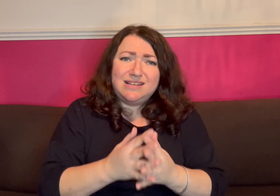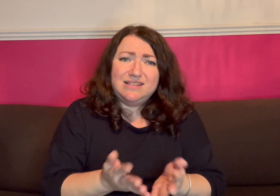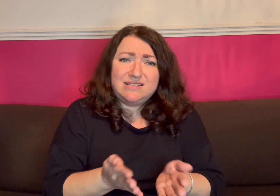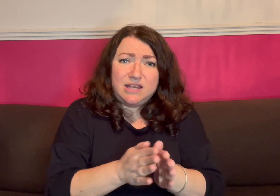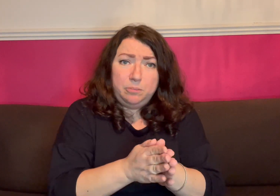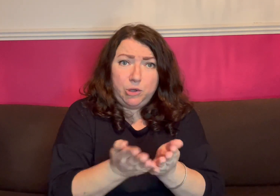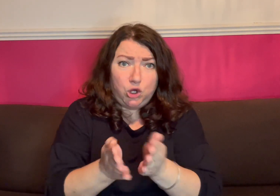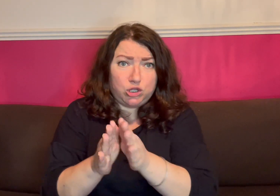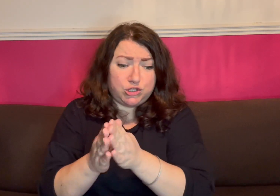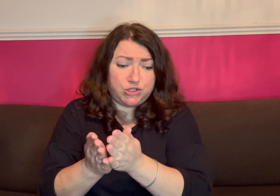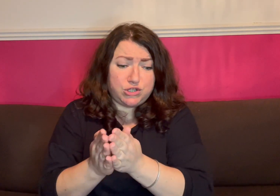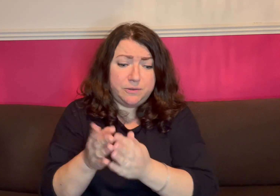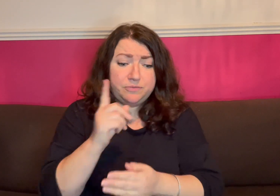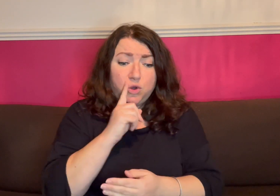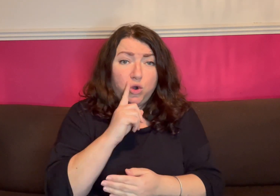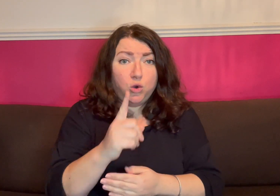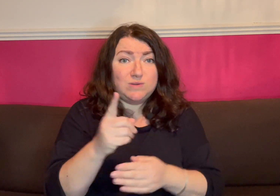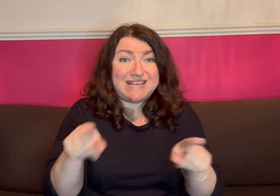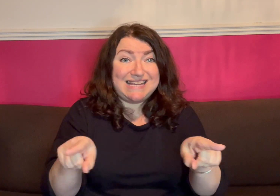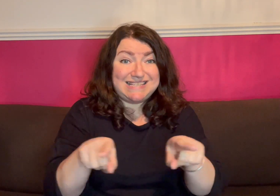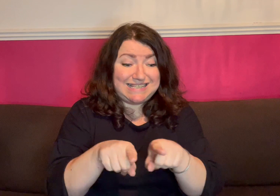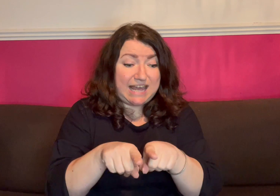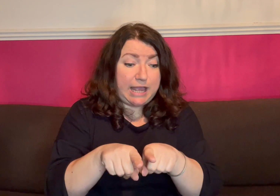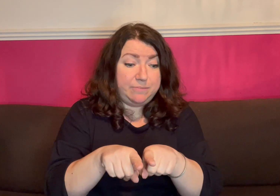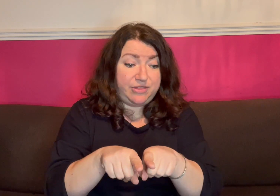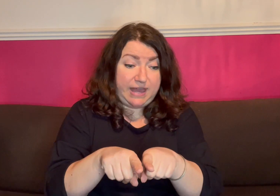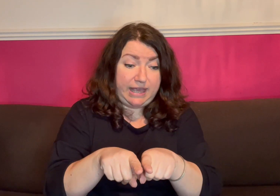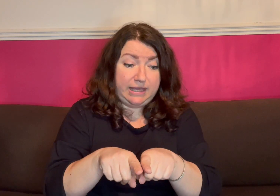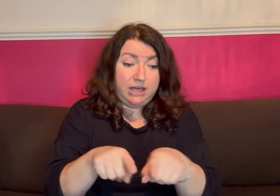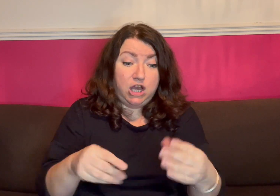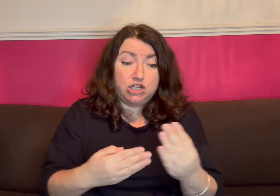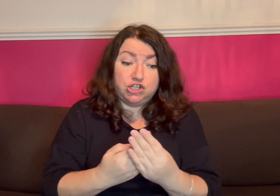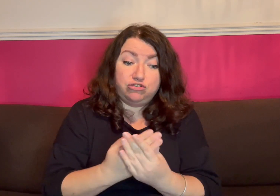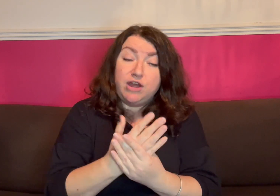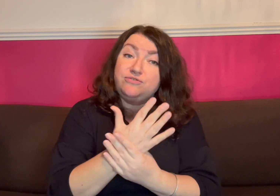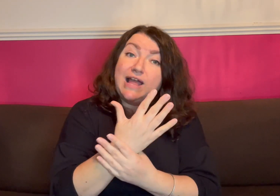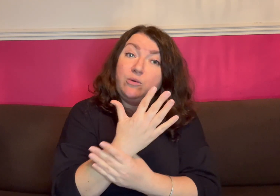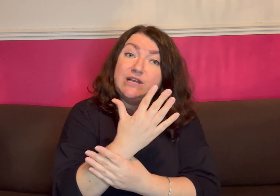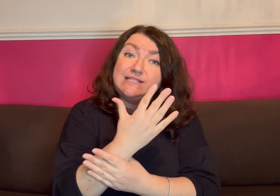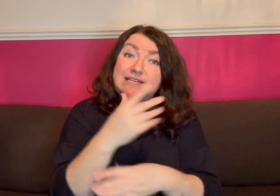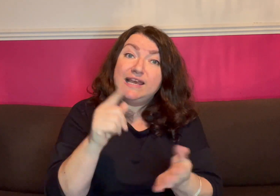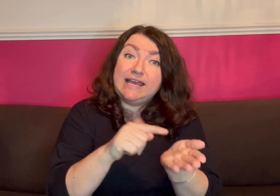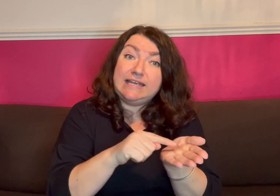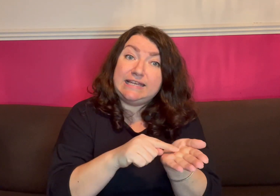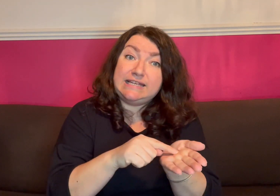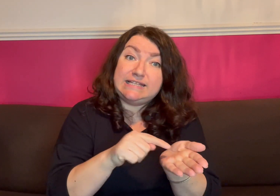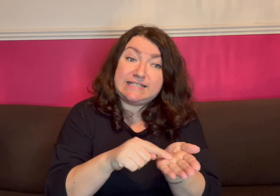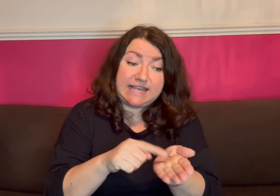Wellington's books all said the same thing. To grow flowers, he needed